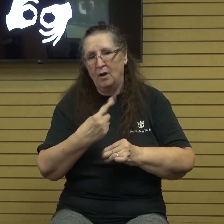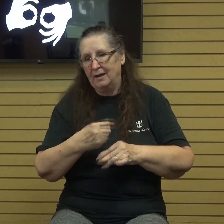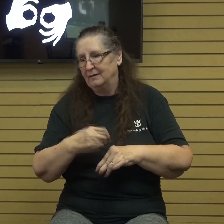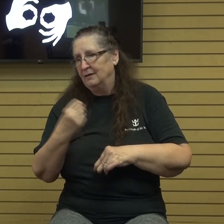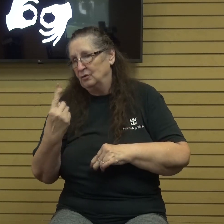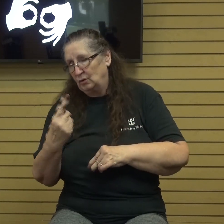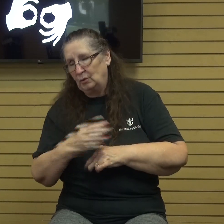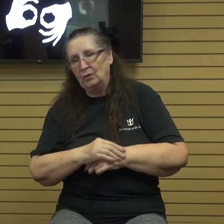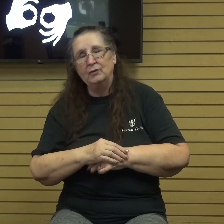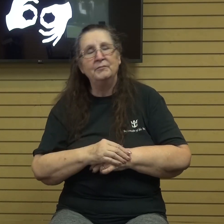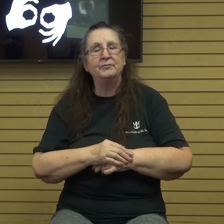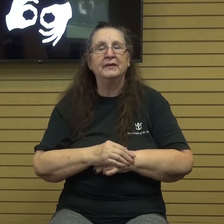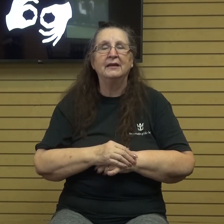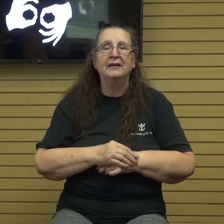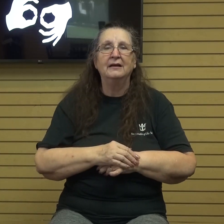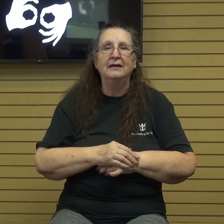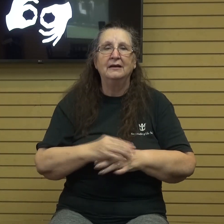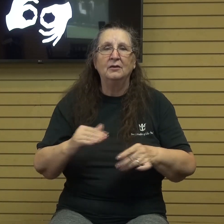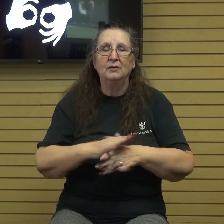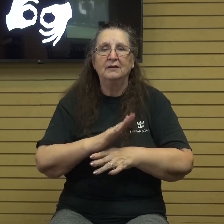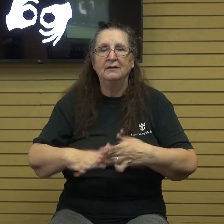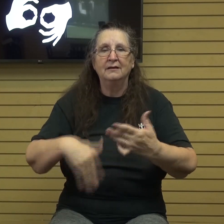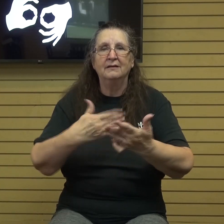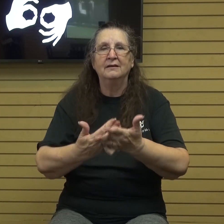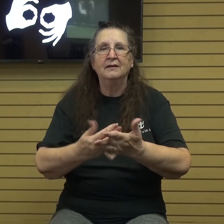finally we get to the beach, and it's perfectly clear.